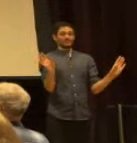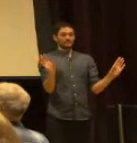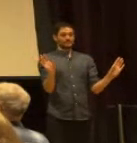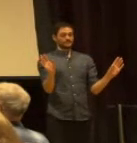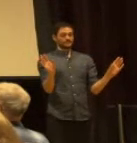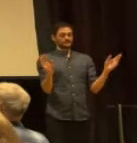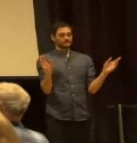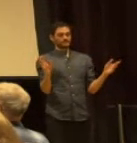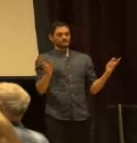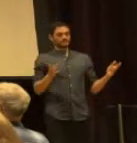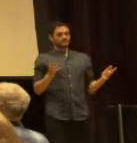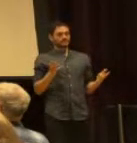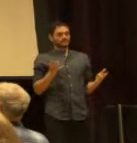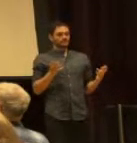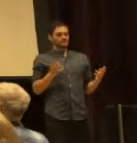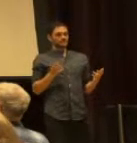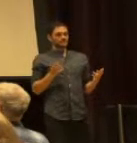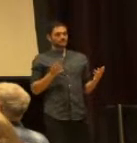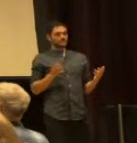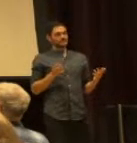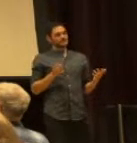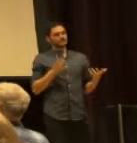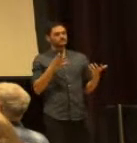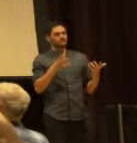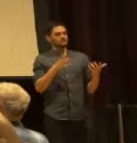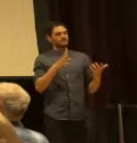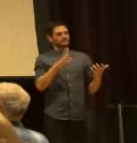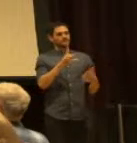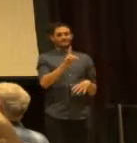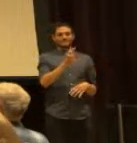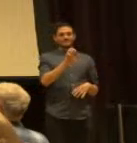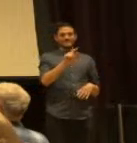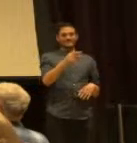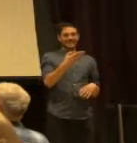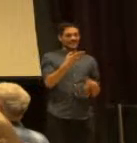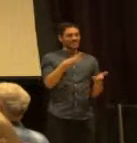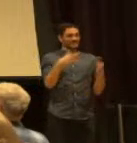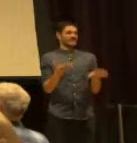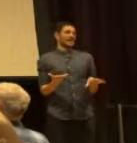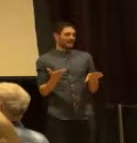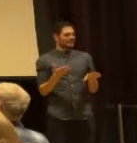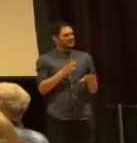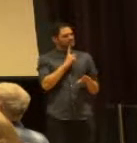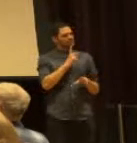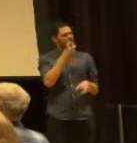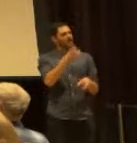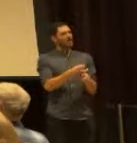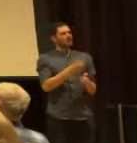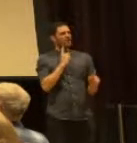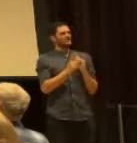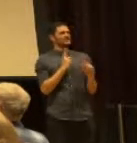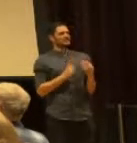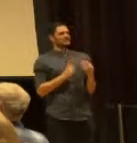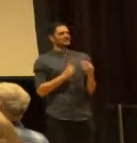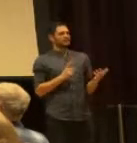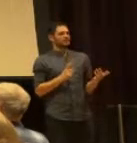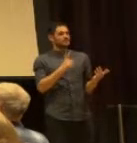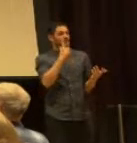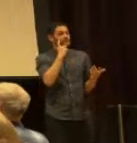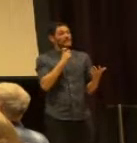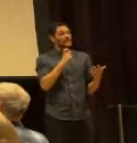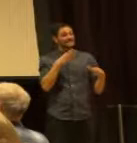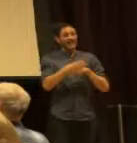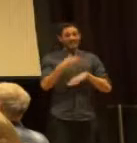Death is such a hard conversation, because we don't even receive peace in death.